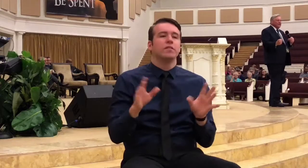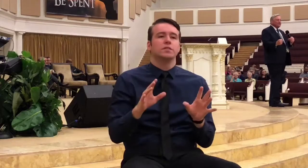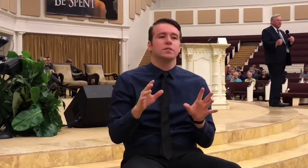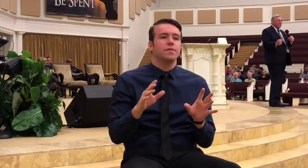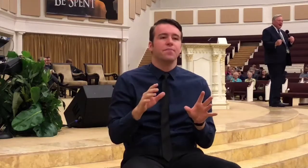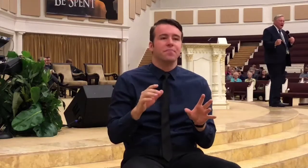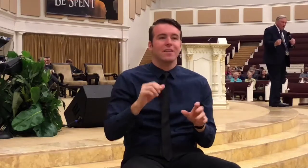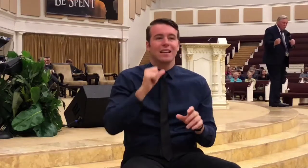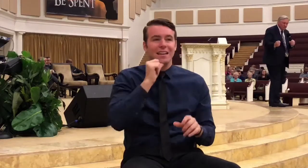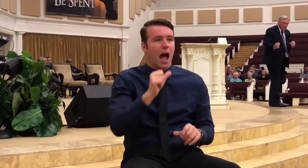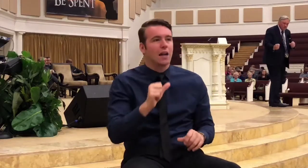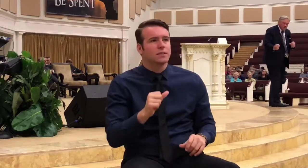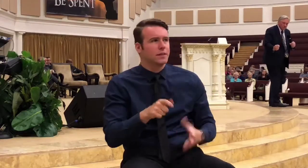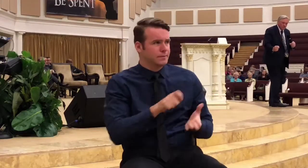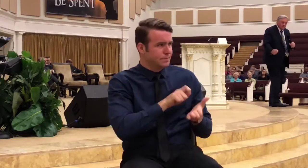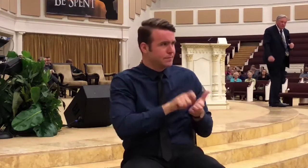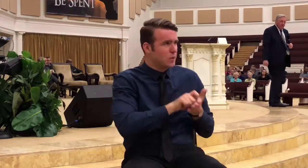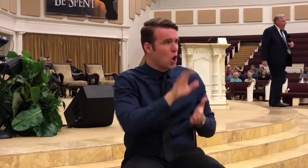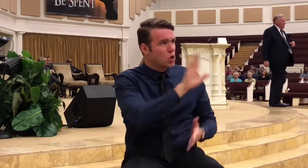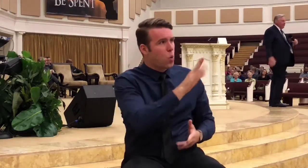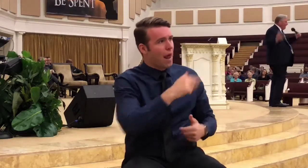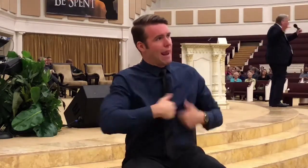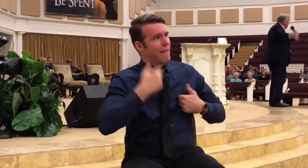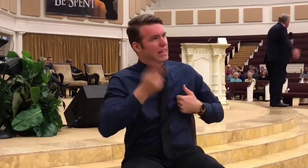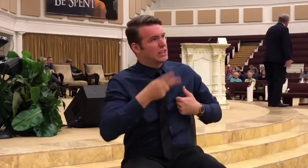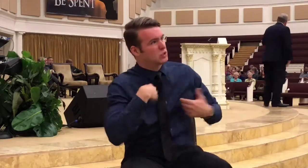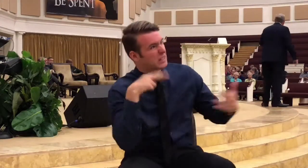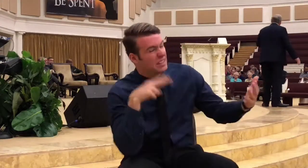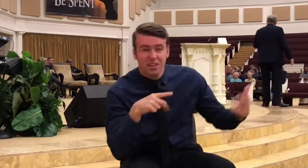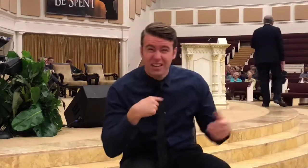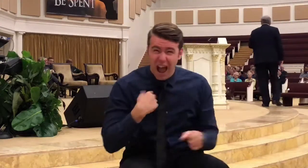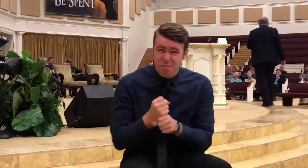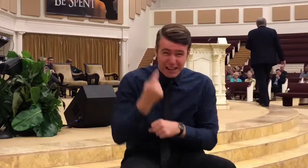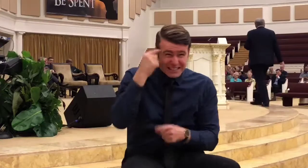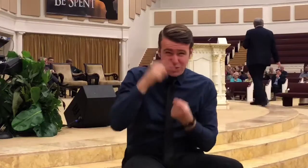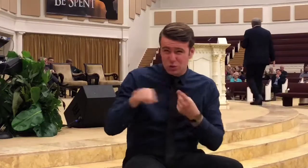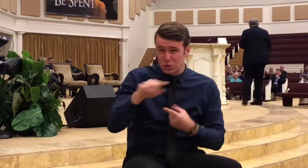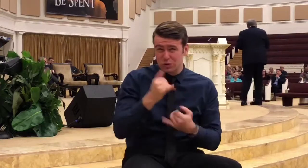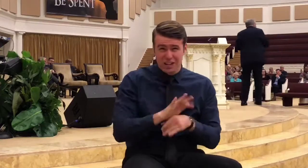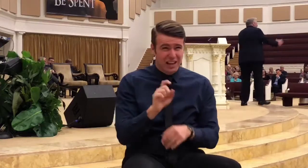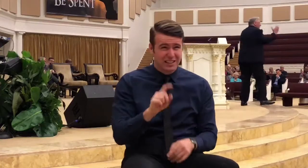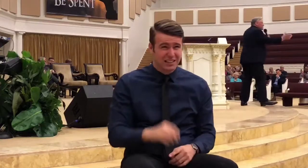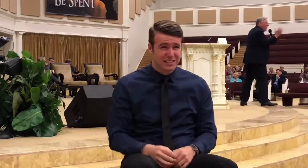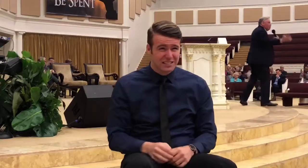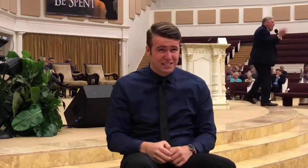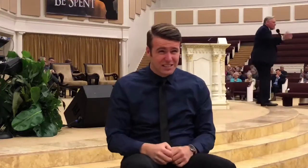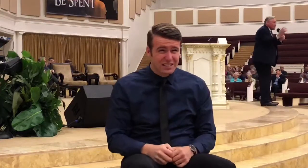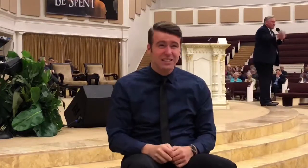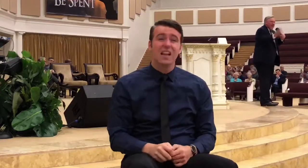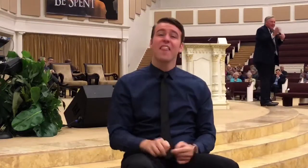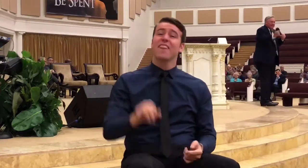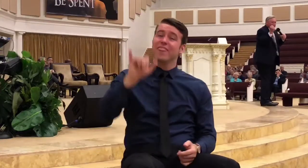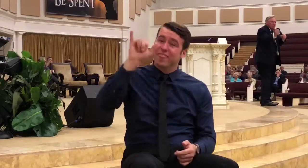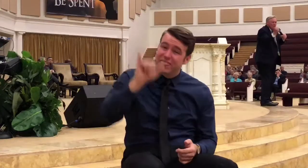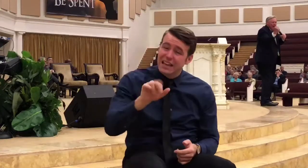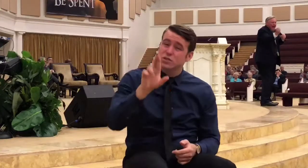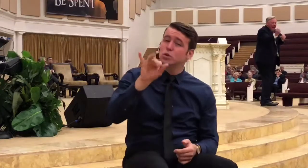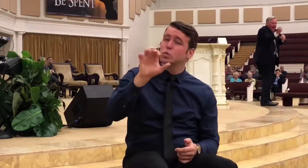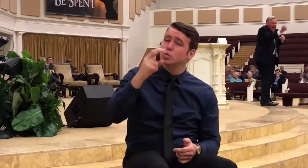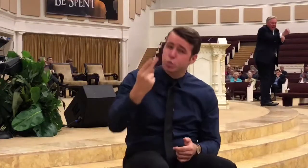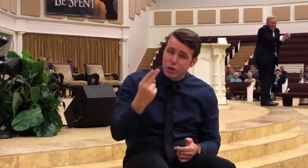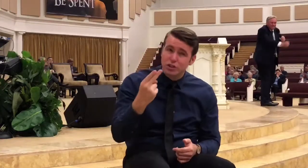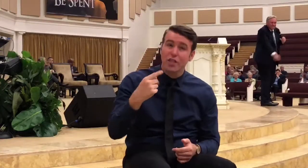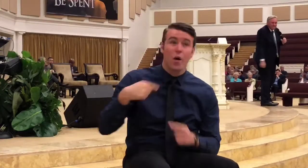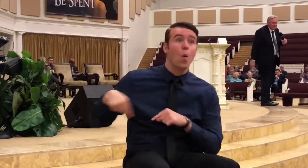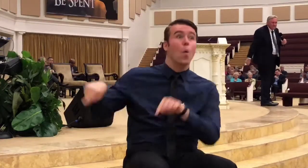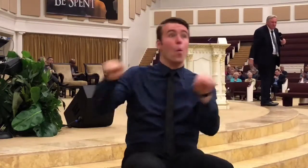reading each of our biographies. Am I making a lick of sense tonight? That is a rich thing that you and I have.